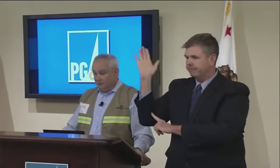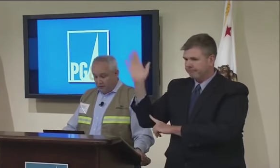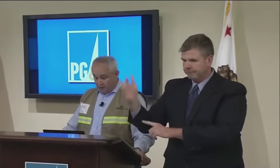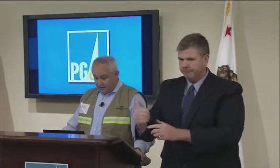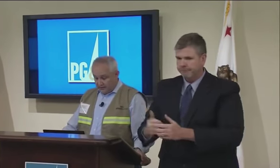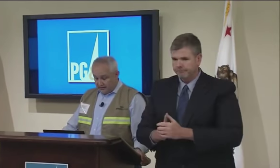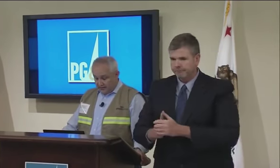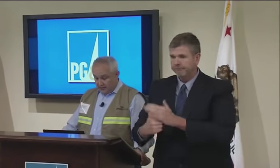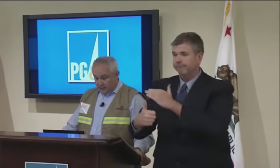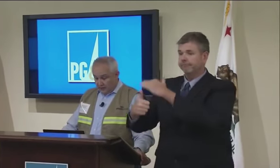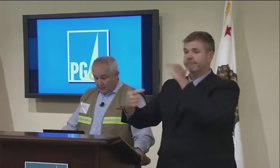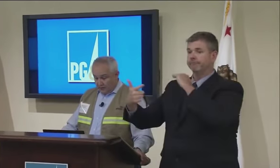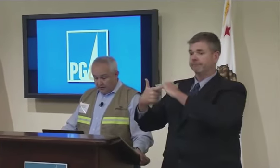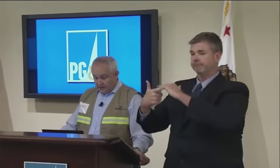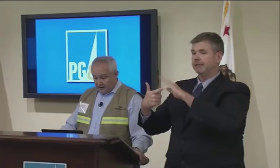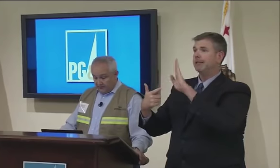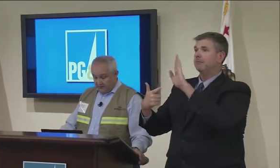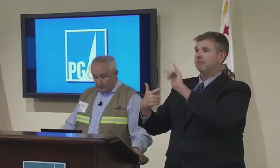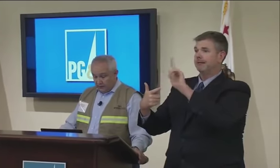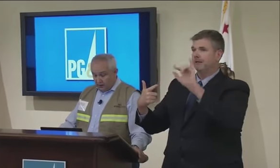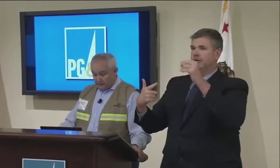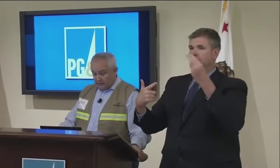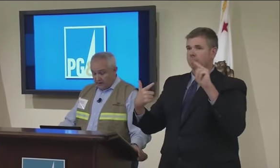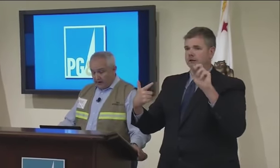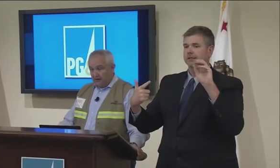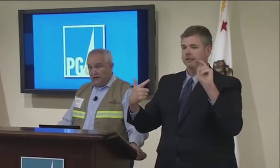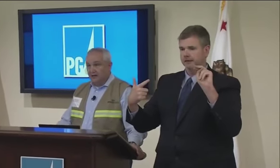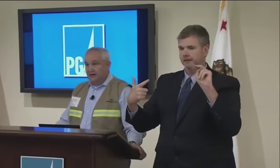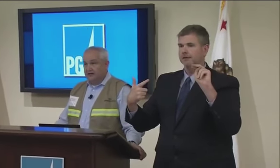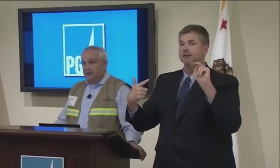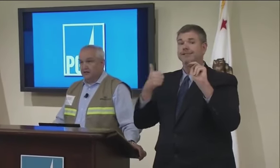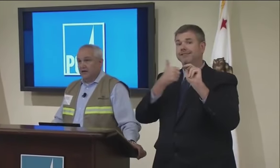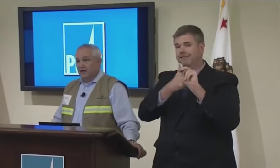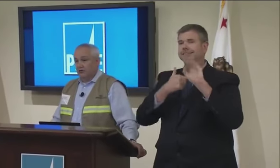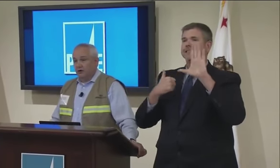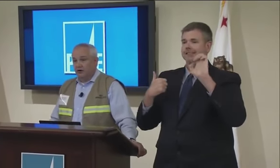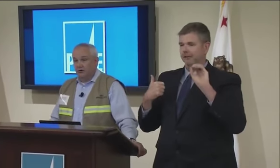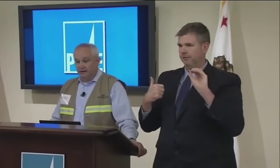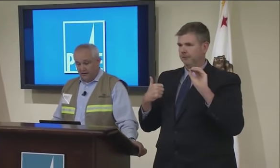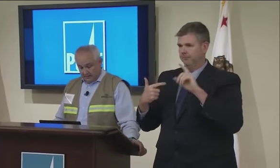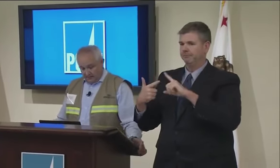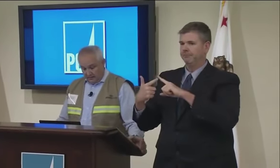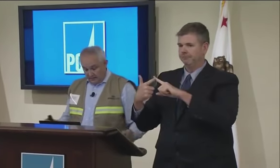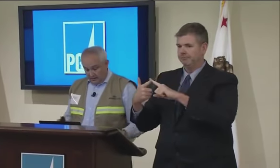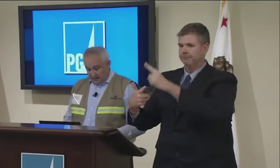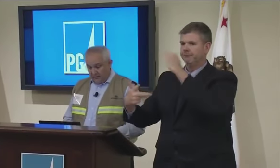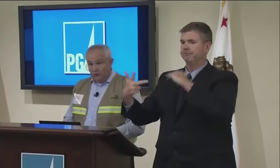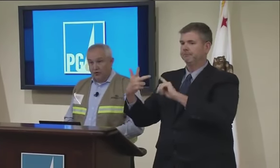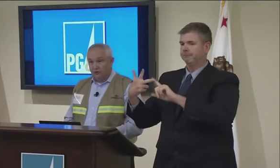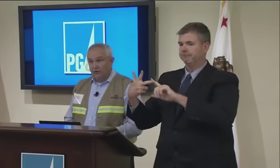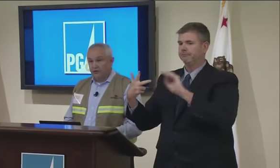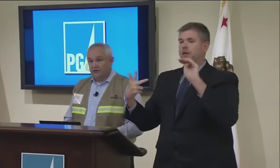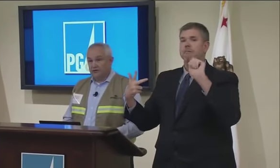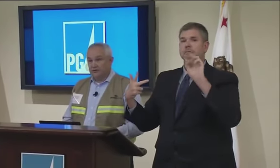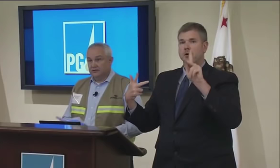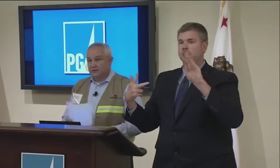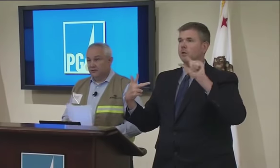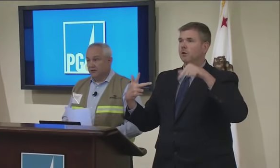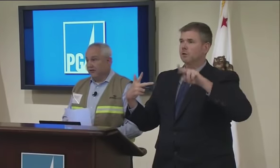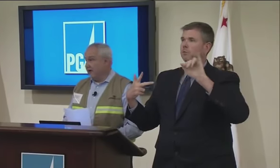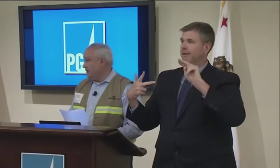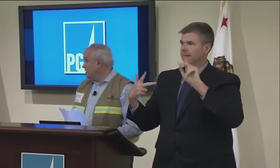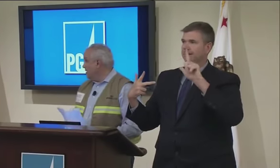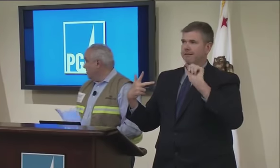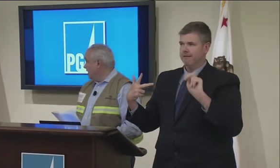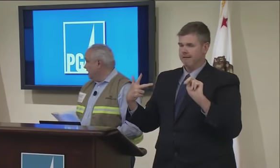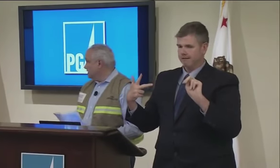President and CEO, Bill Johnson. We'll also have some remarks by our Deputy Incident Commander, Mark Quinlan. And then we'll go to questions. So